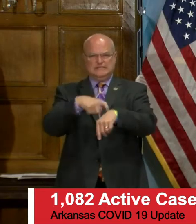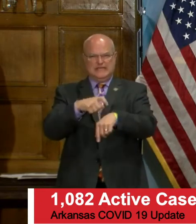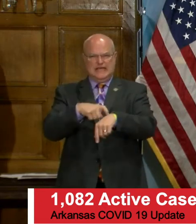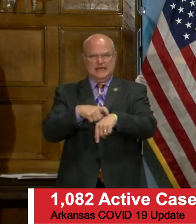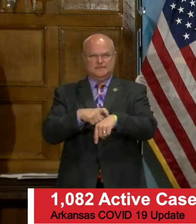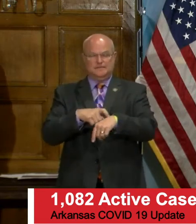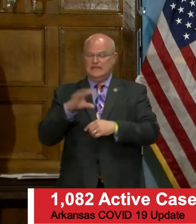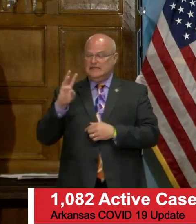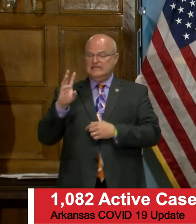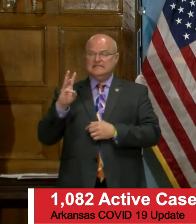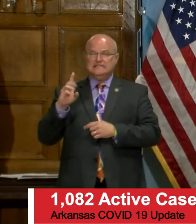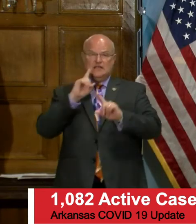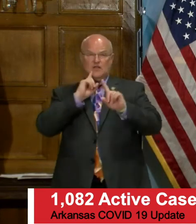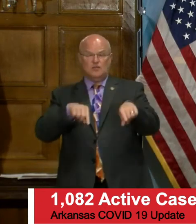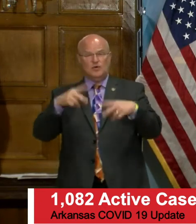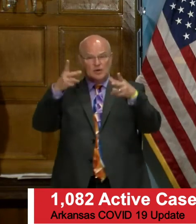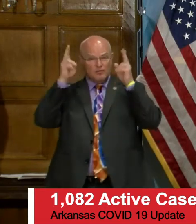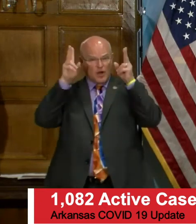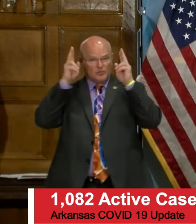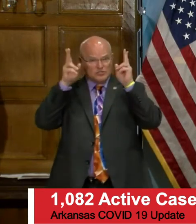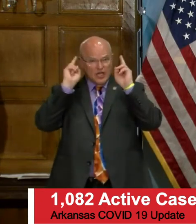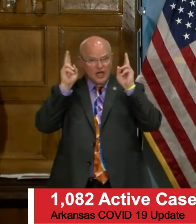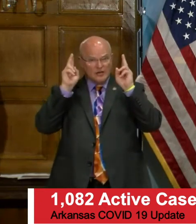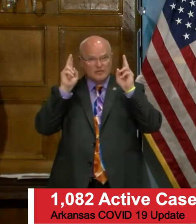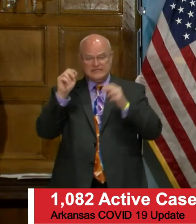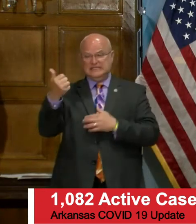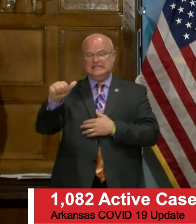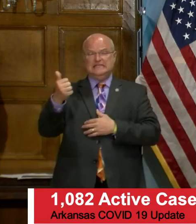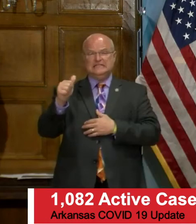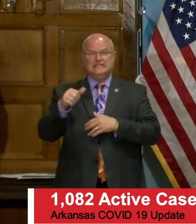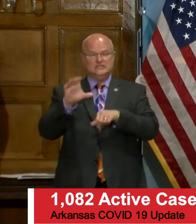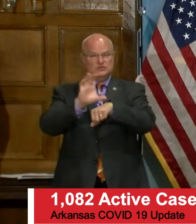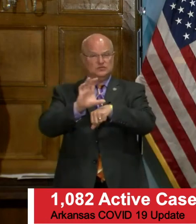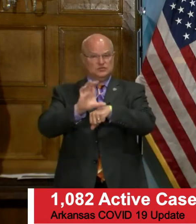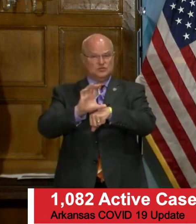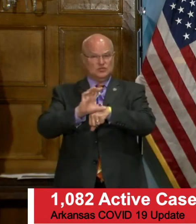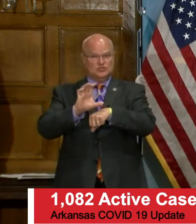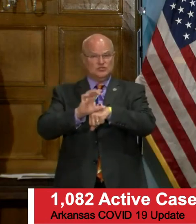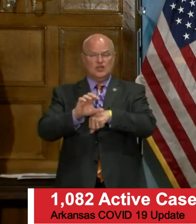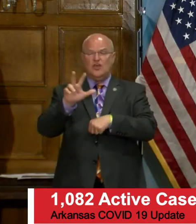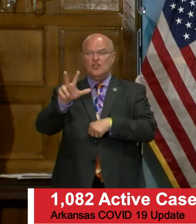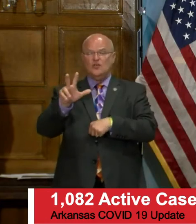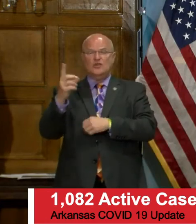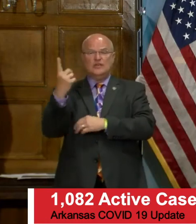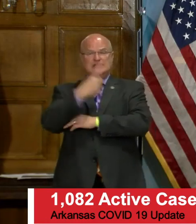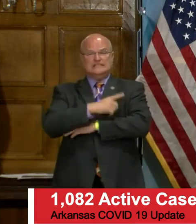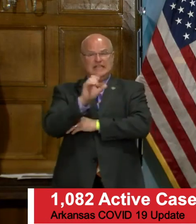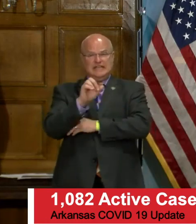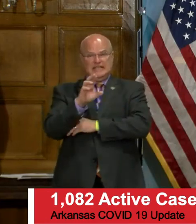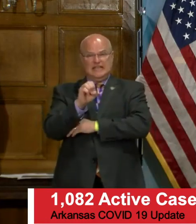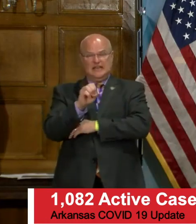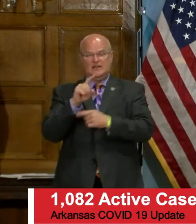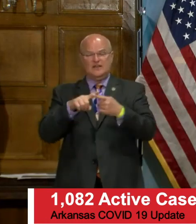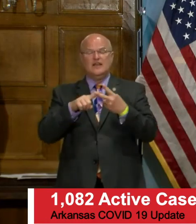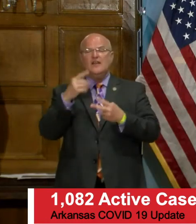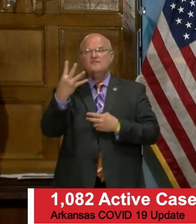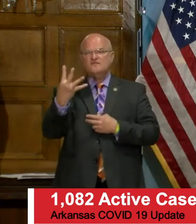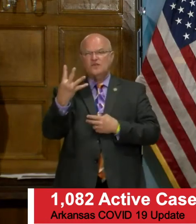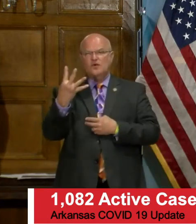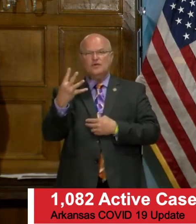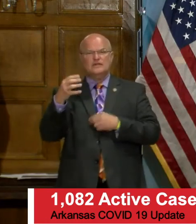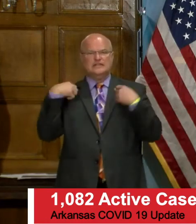Only 6 had reported being to a barber shop, 10 to a church, 3 to a daycare, and 4 to a